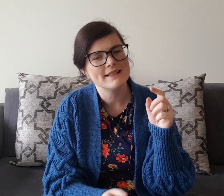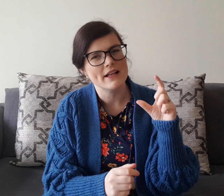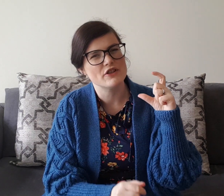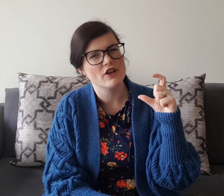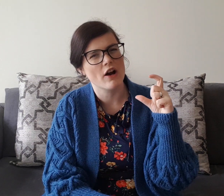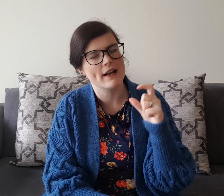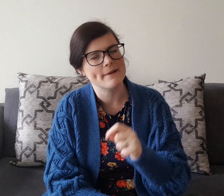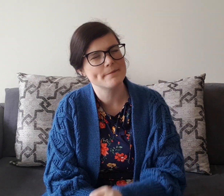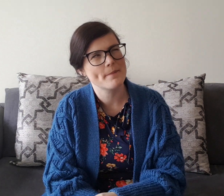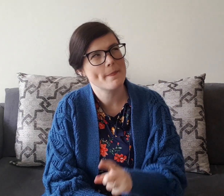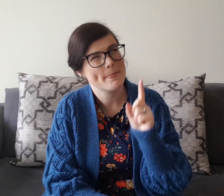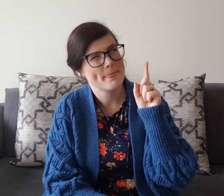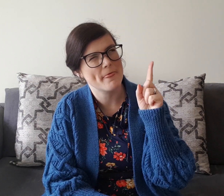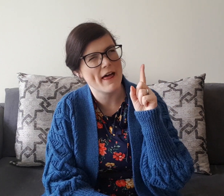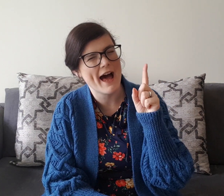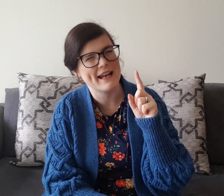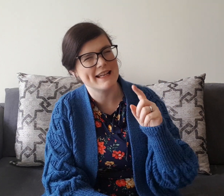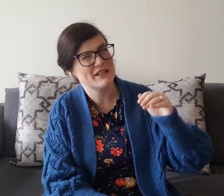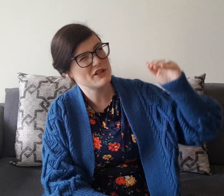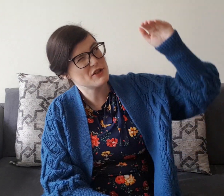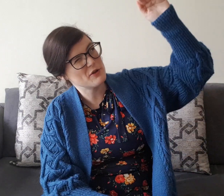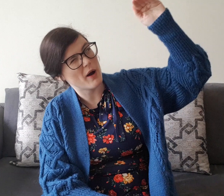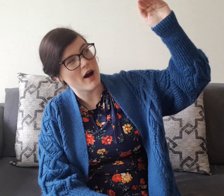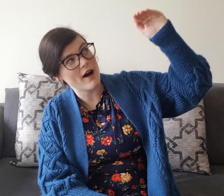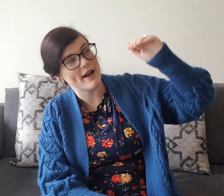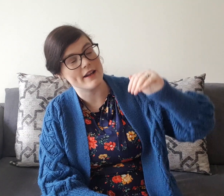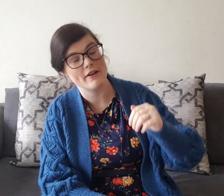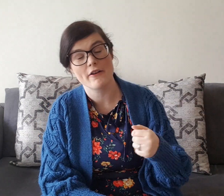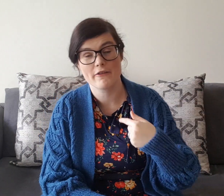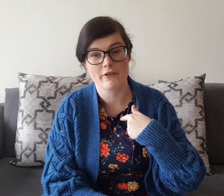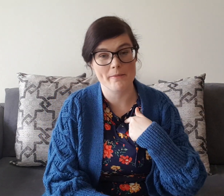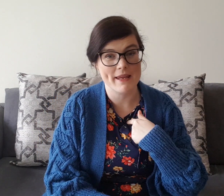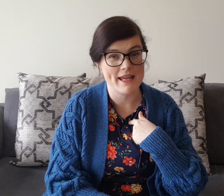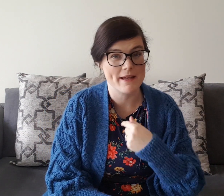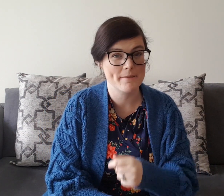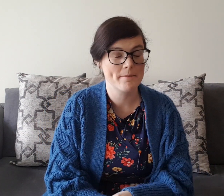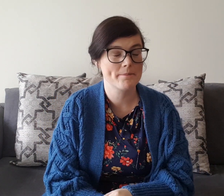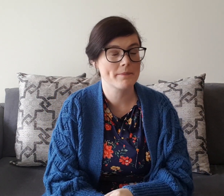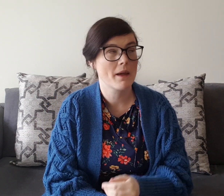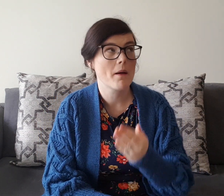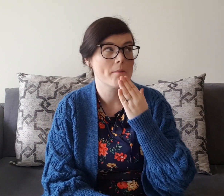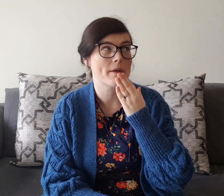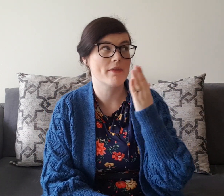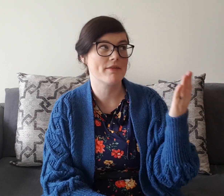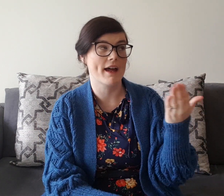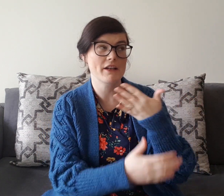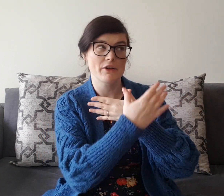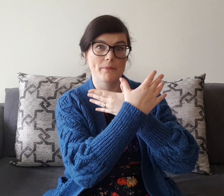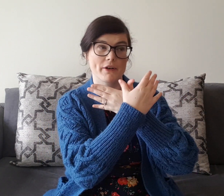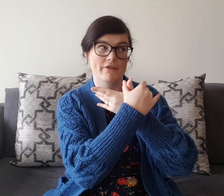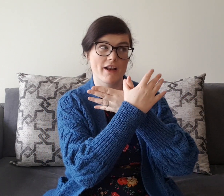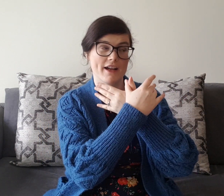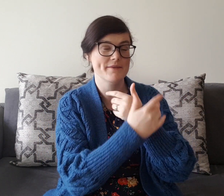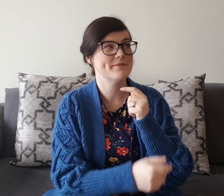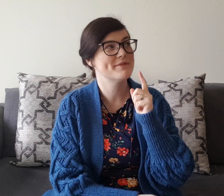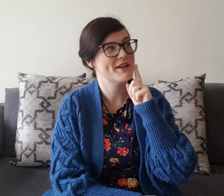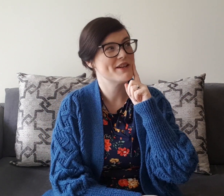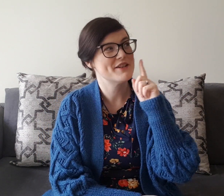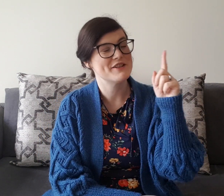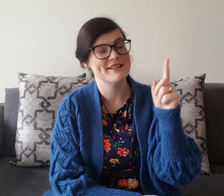Said Charlie. "That is too high for me. But thank you, butterfly," she